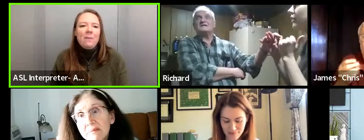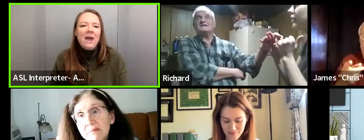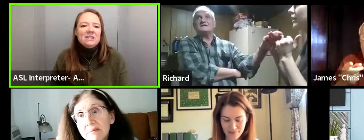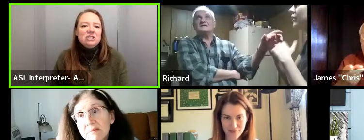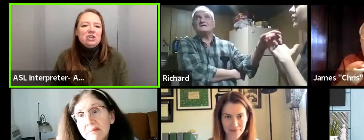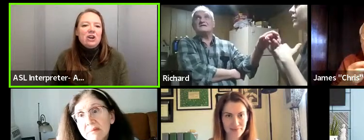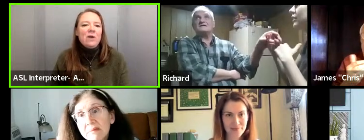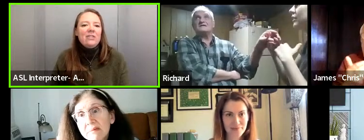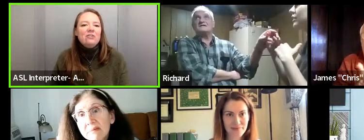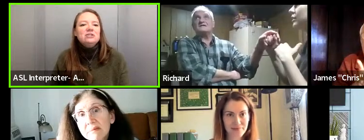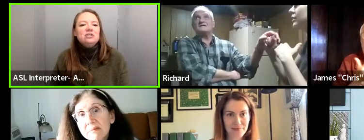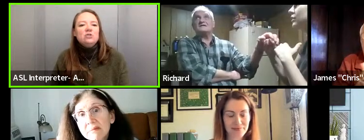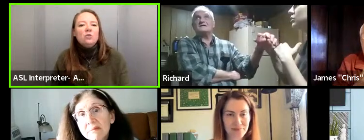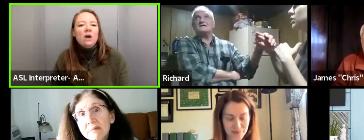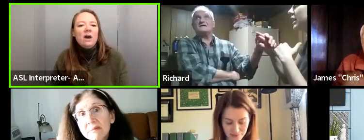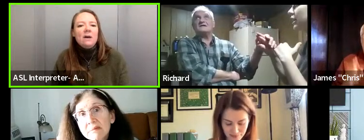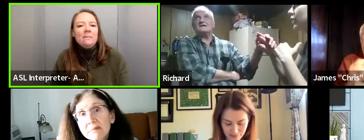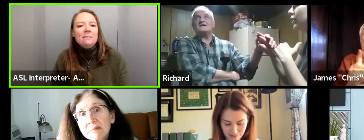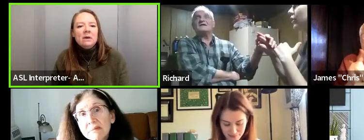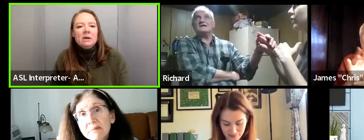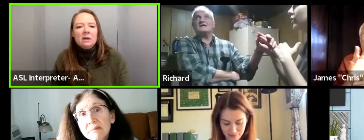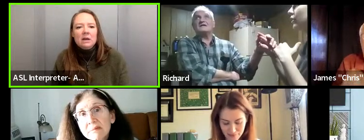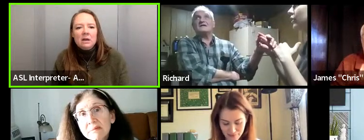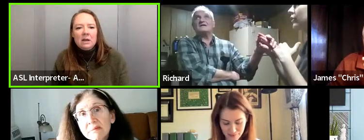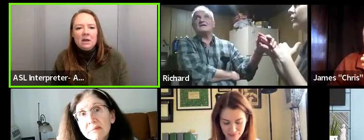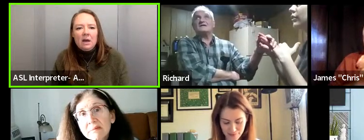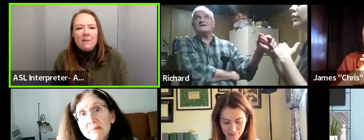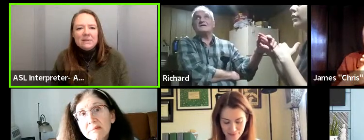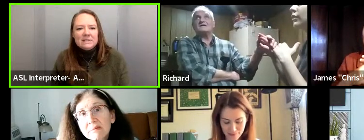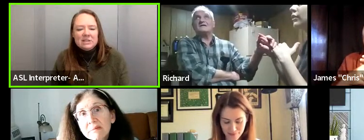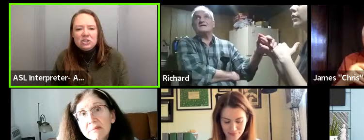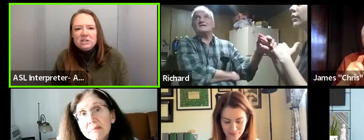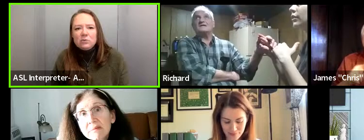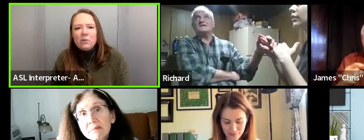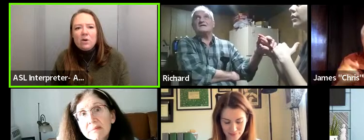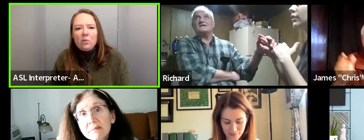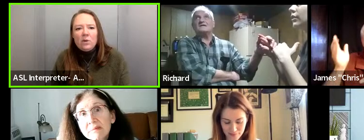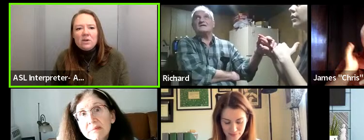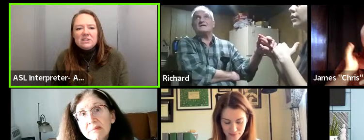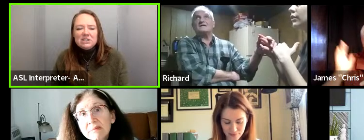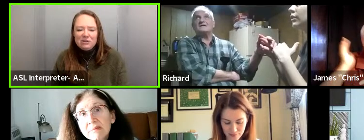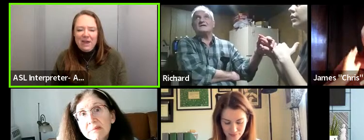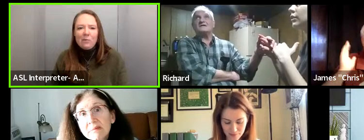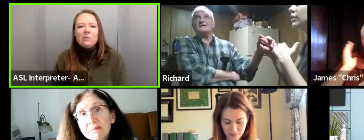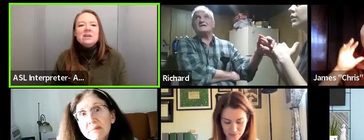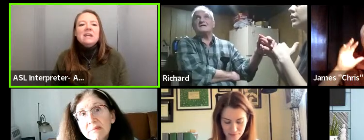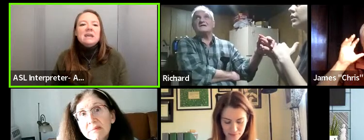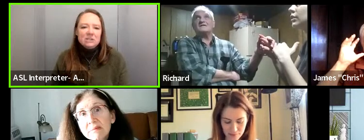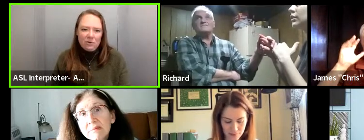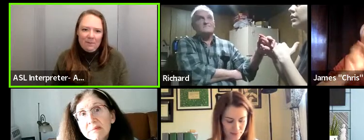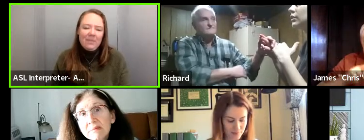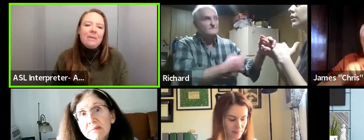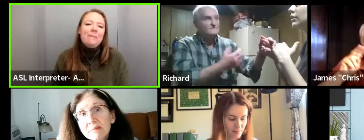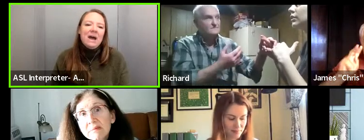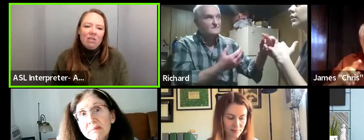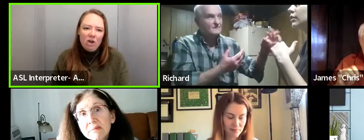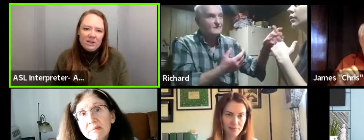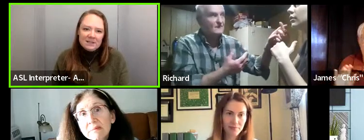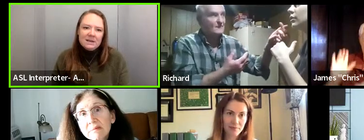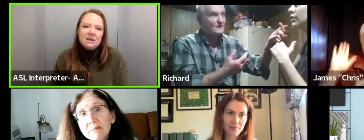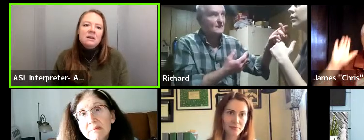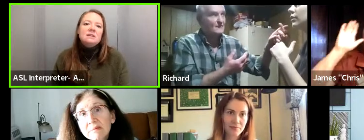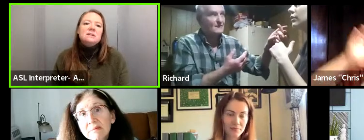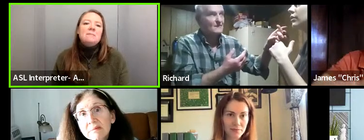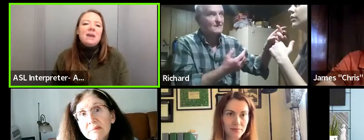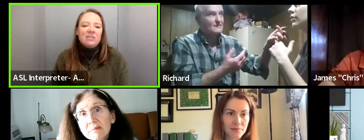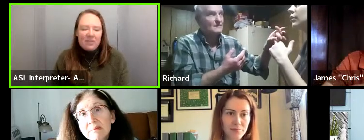chair or past chair rather to a position. To do that, we would need to amend the